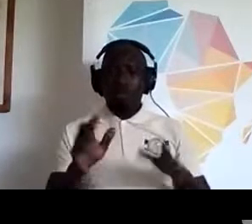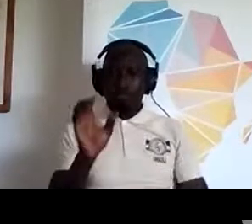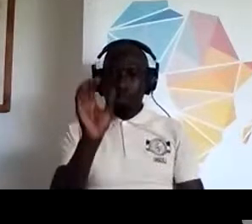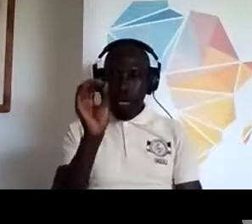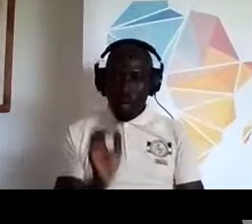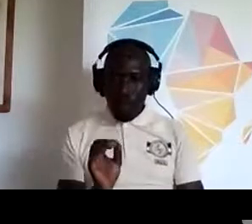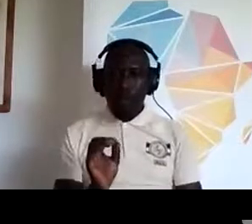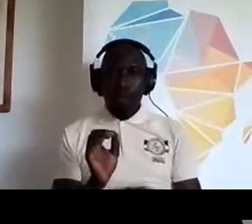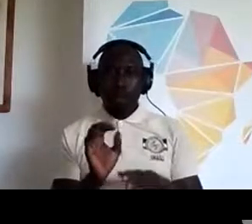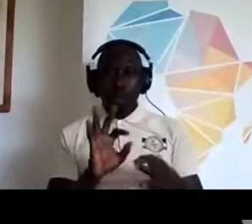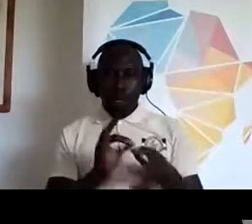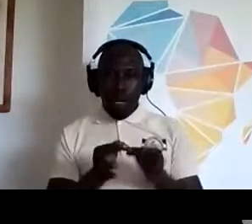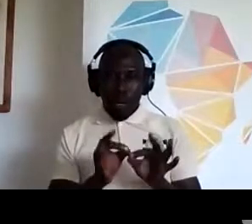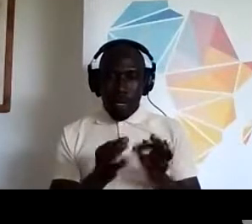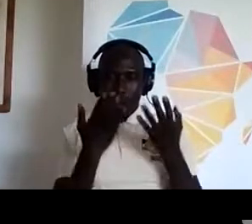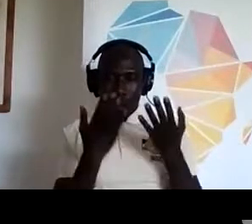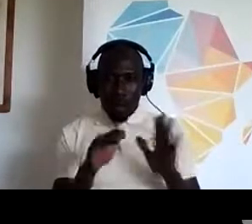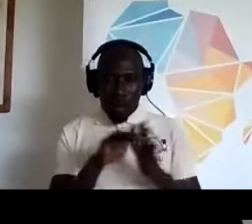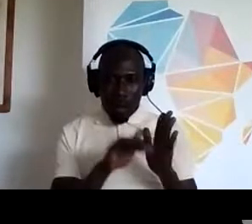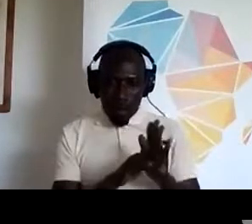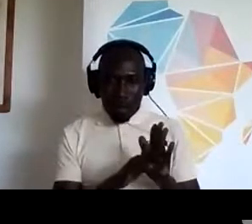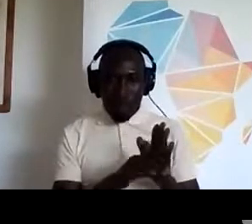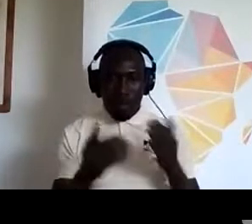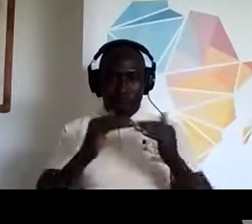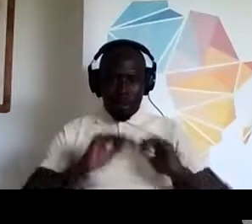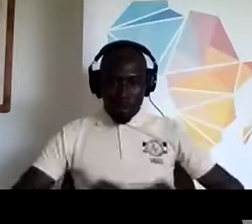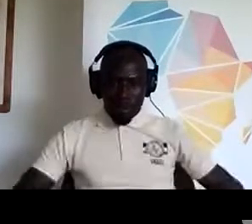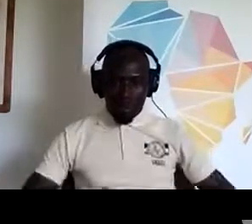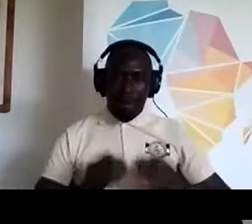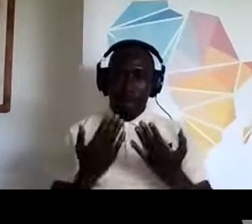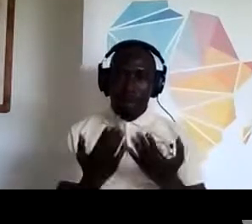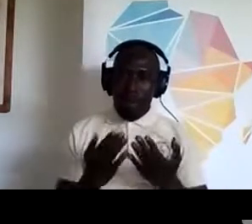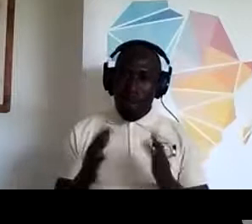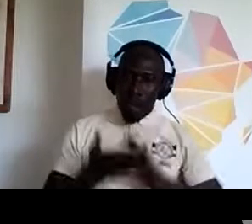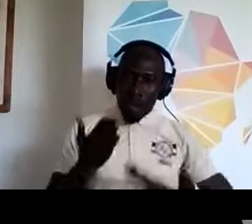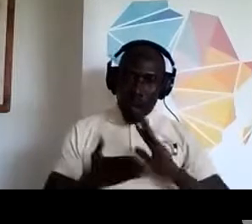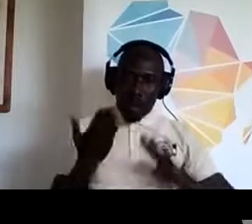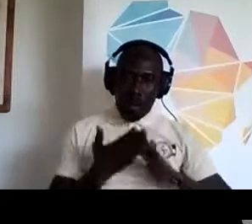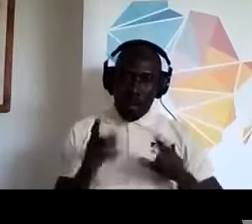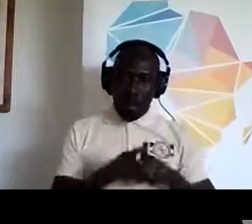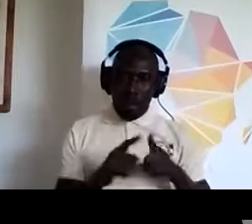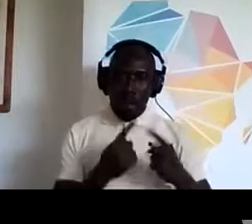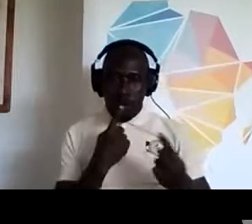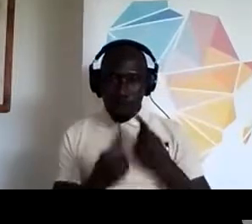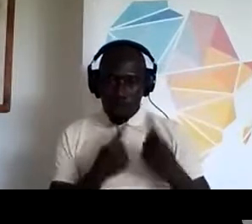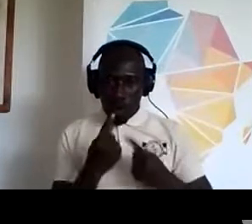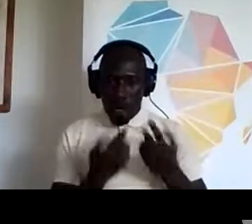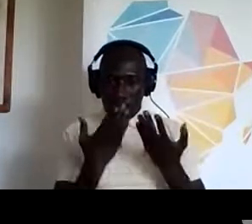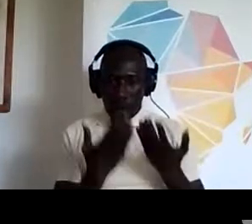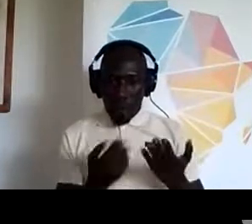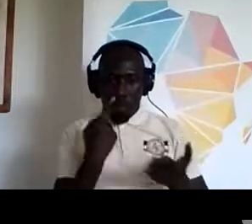sign language interpreted programs. Quickly, I will also mention what we